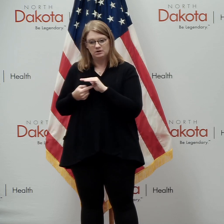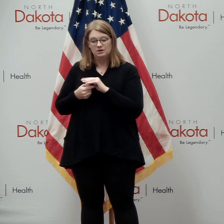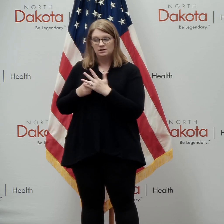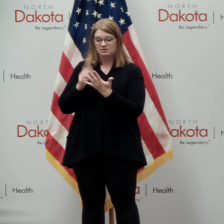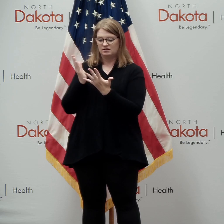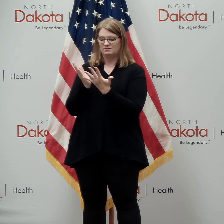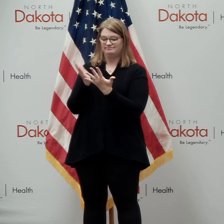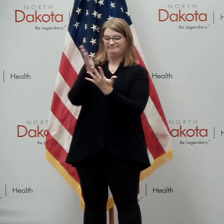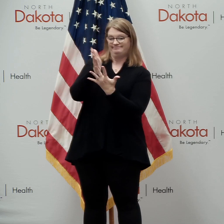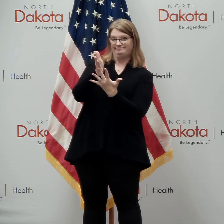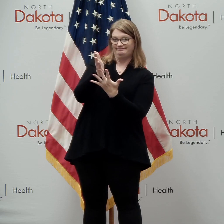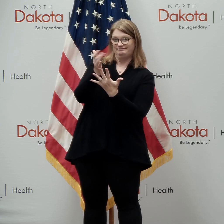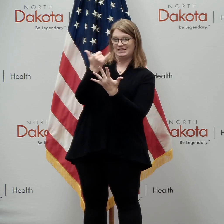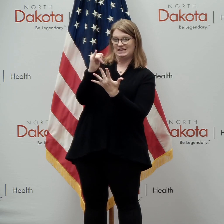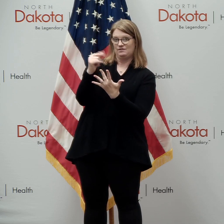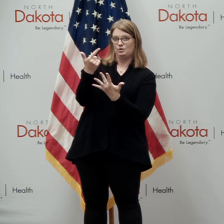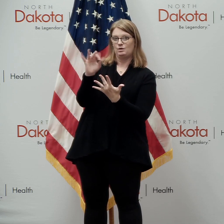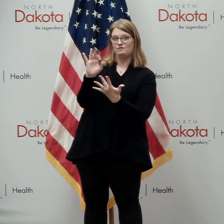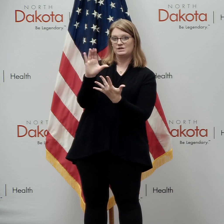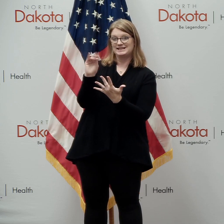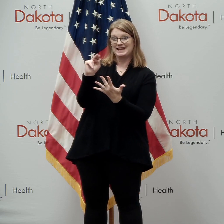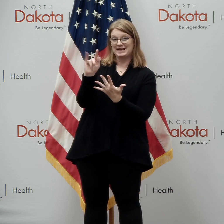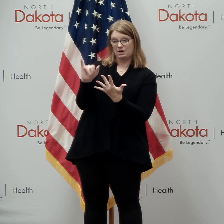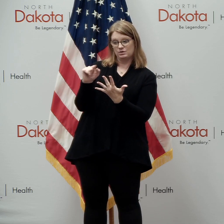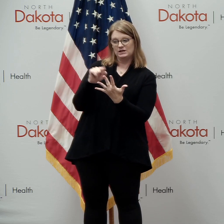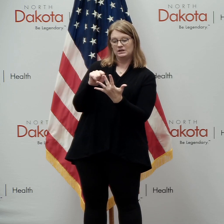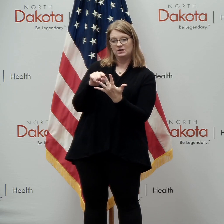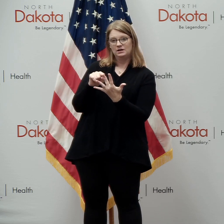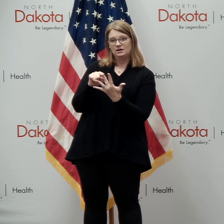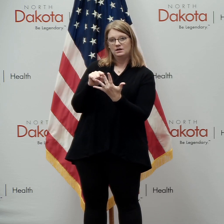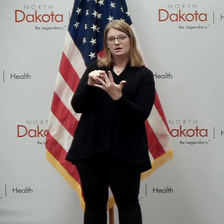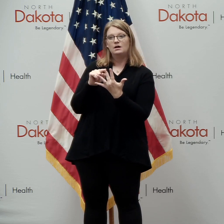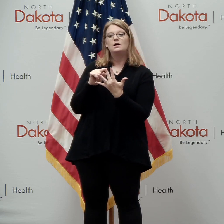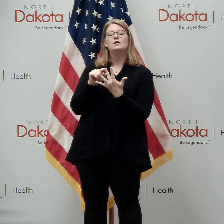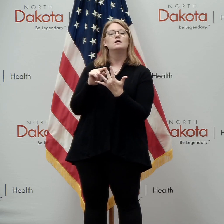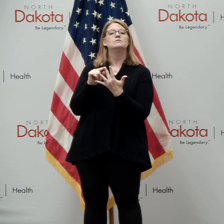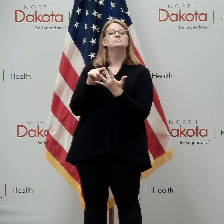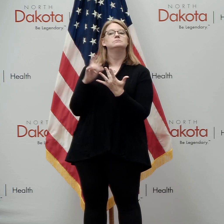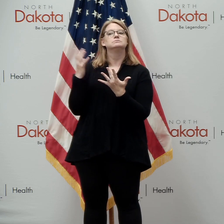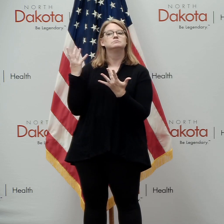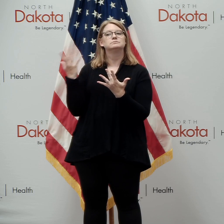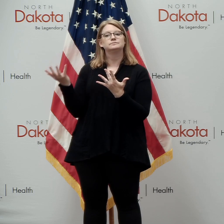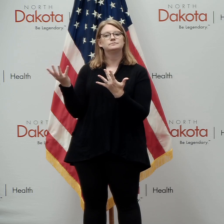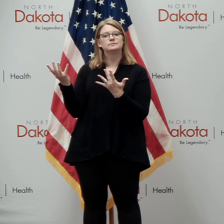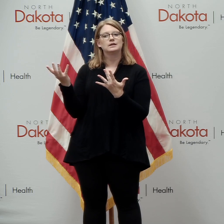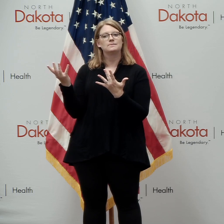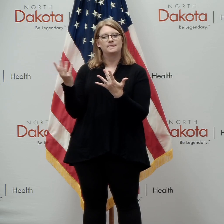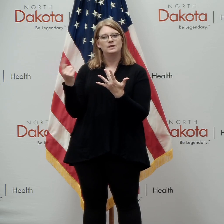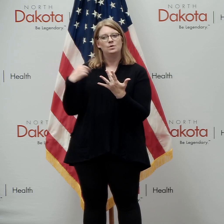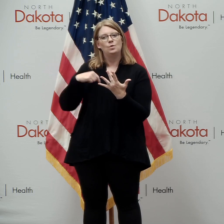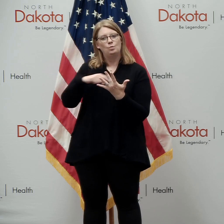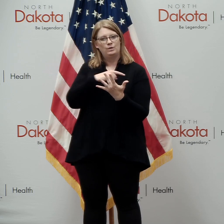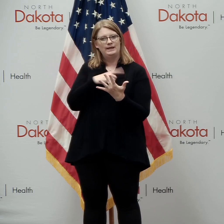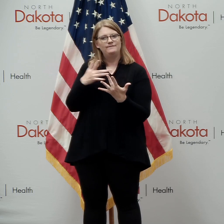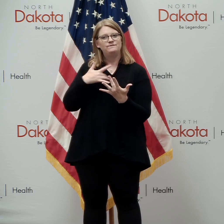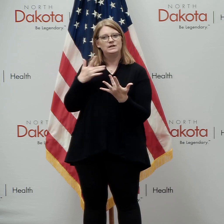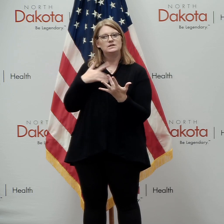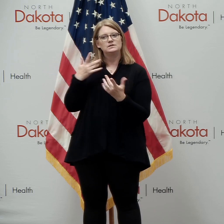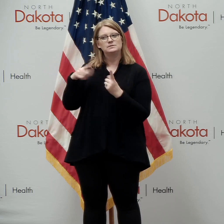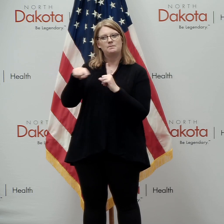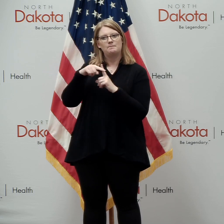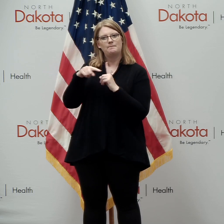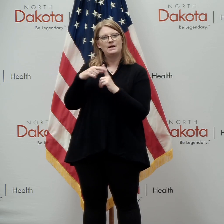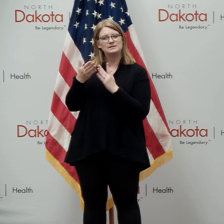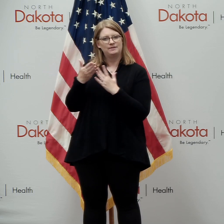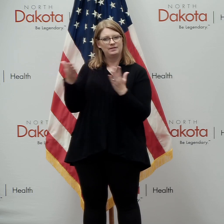level, for Grand Forks just based on the metrics that we were observing. We think that there's a lot of positive things, a